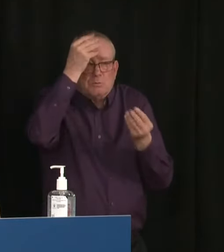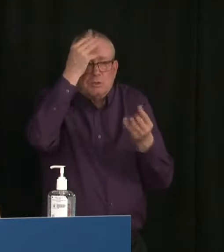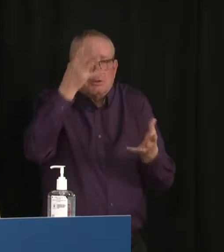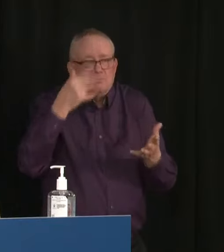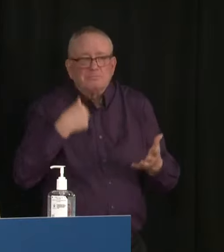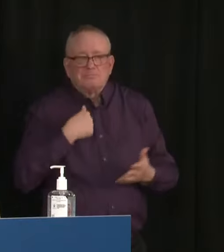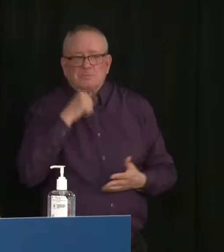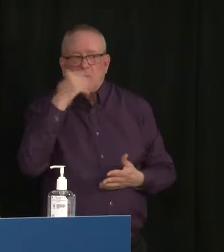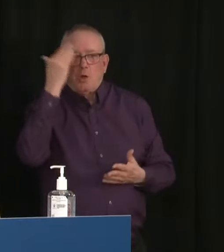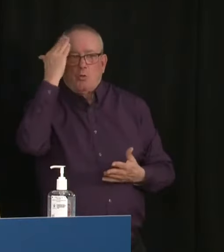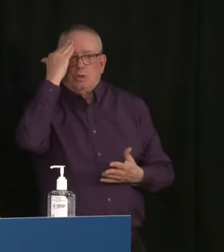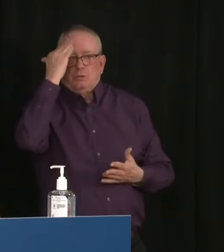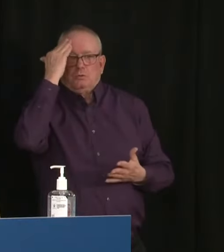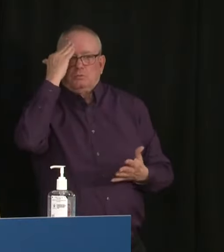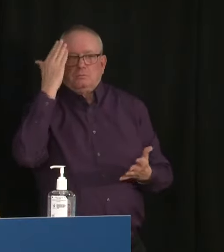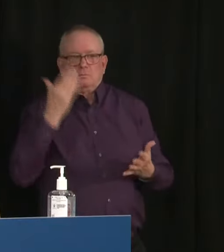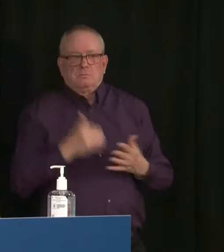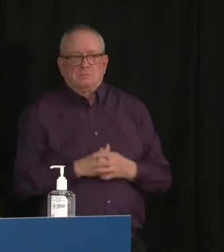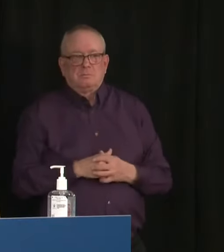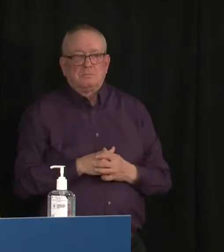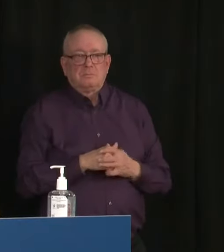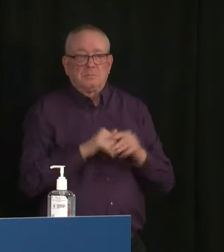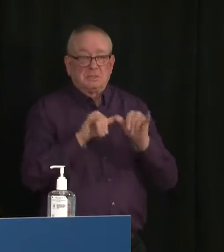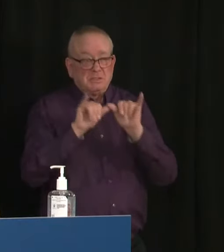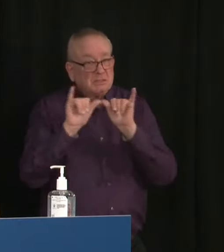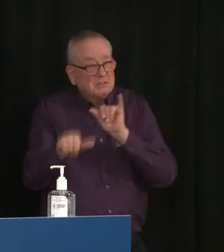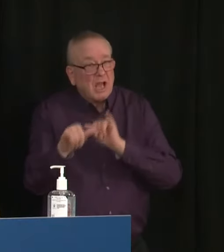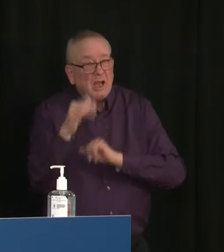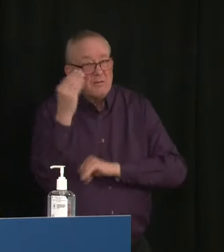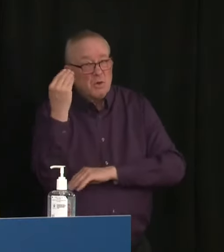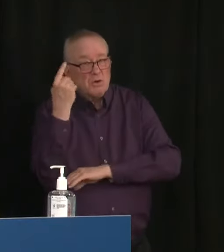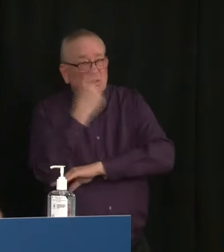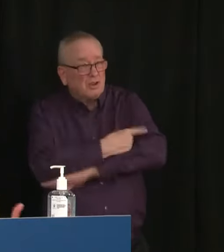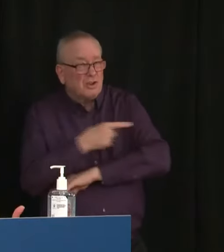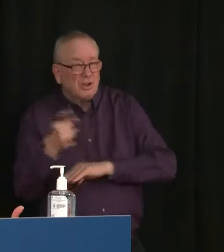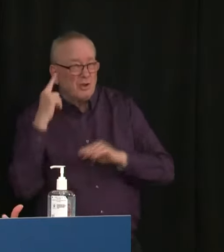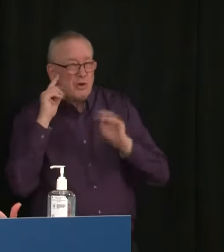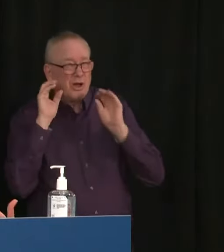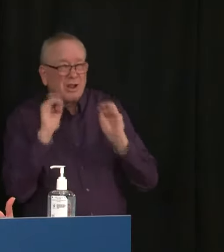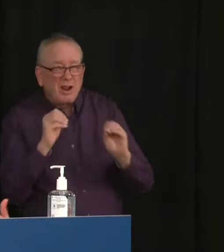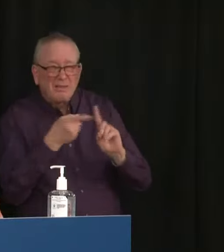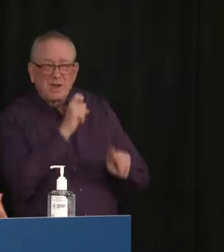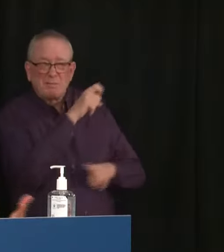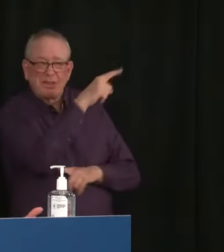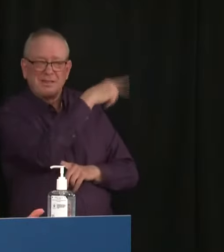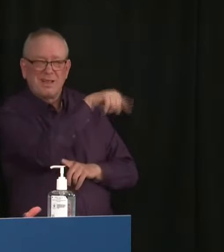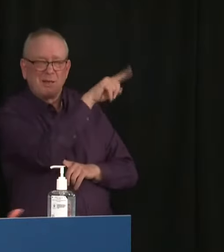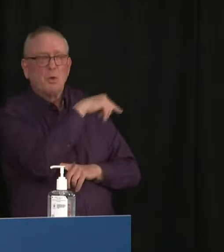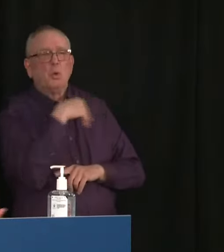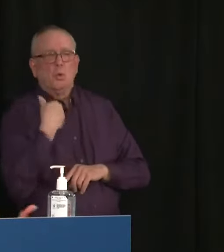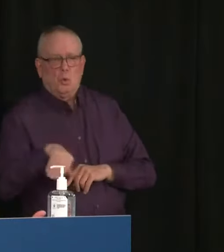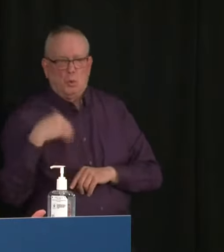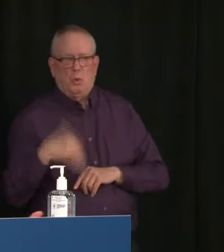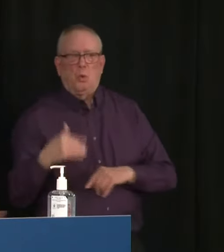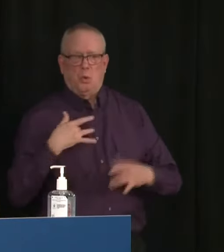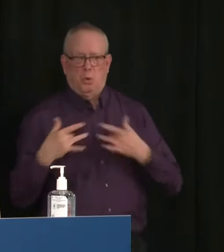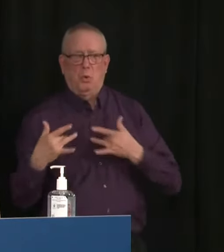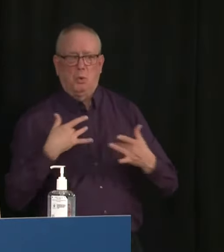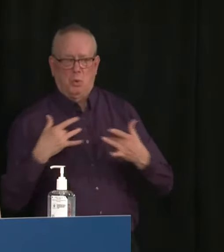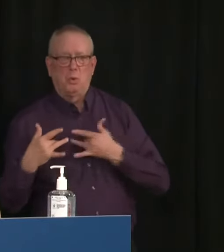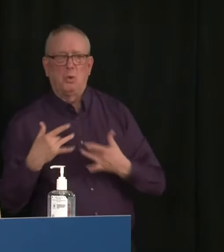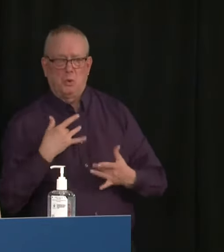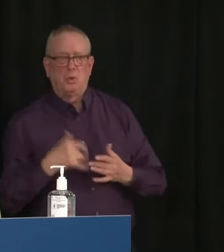not, again, the infrastructure that's currently available is sufficient to be able to